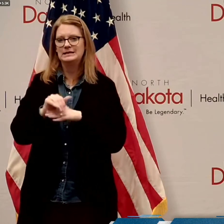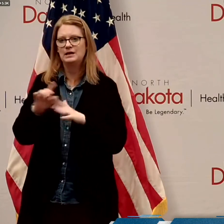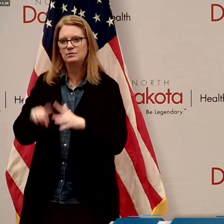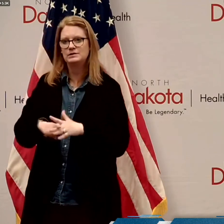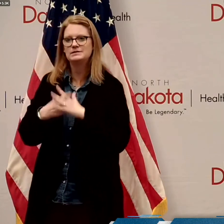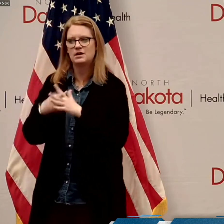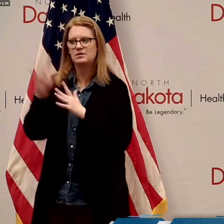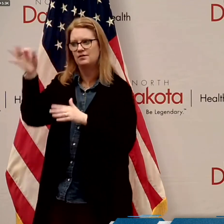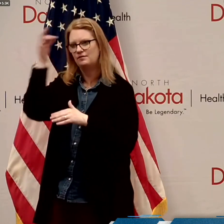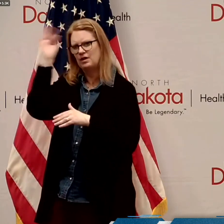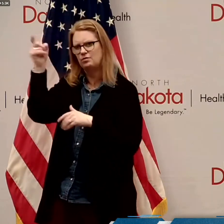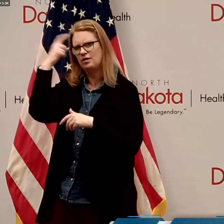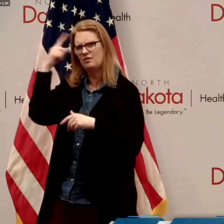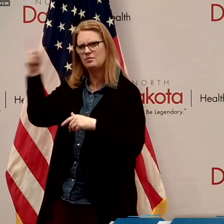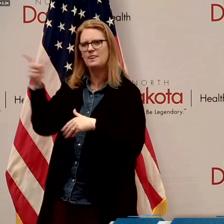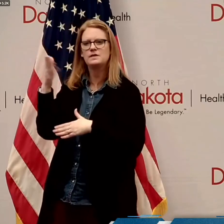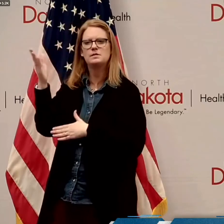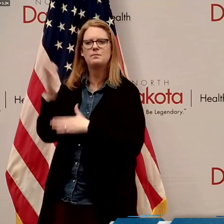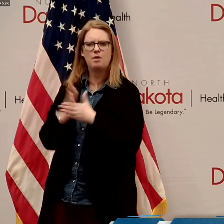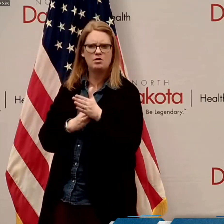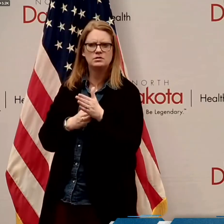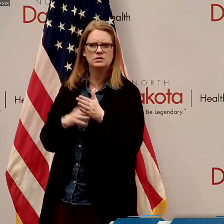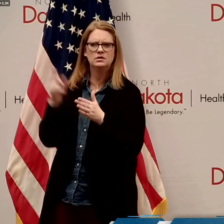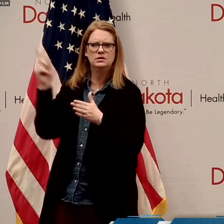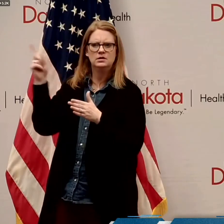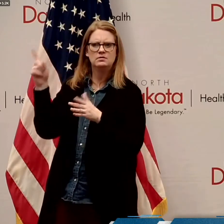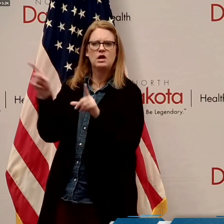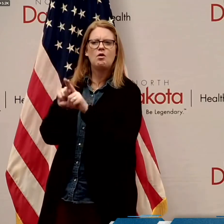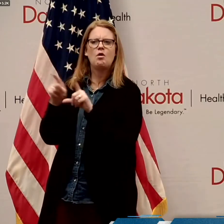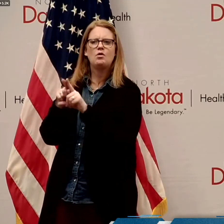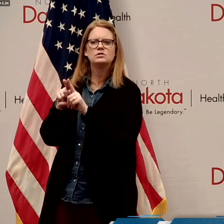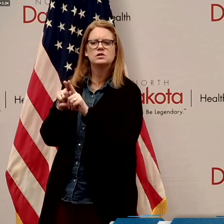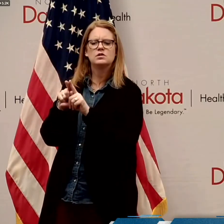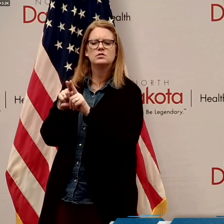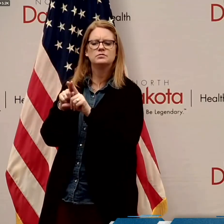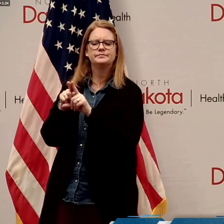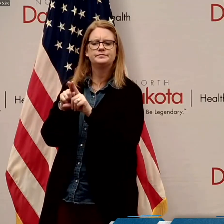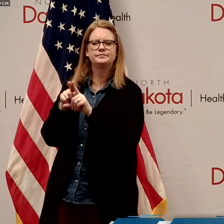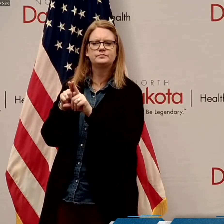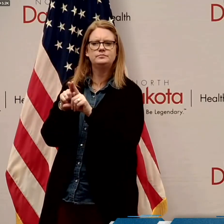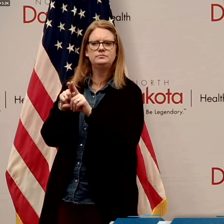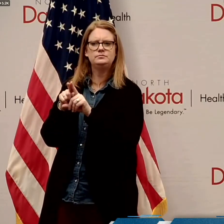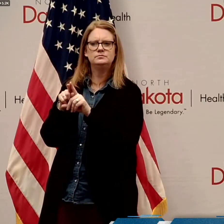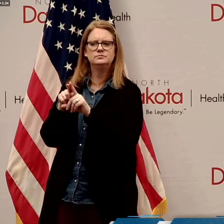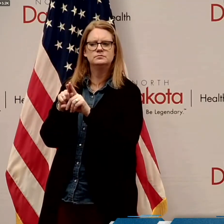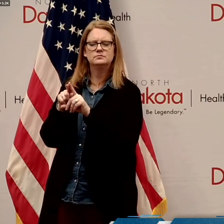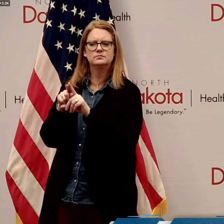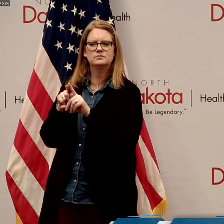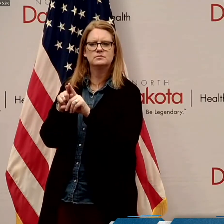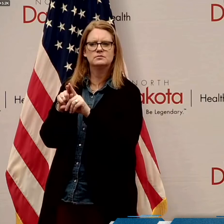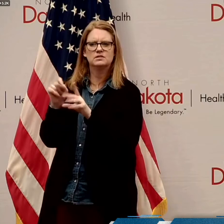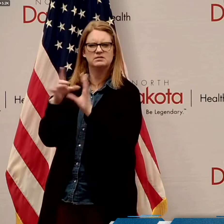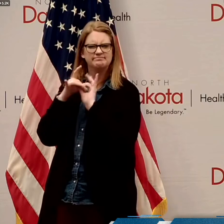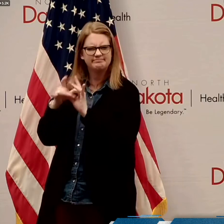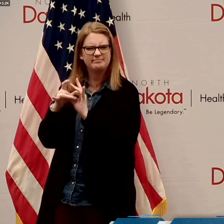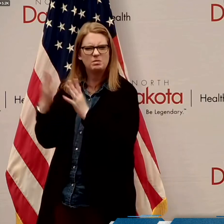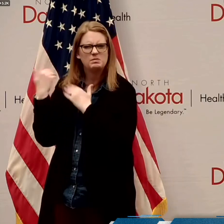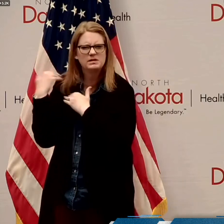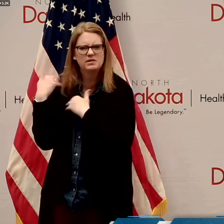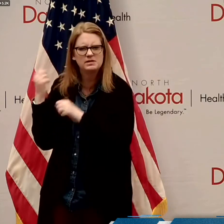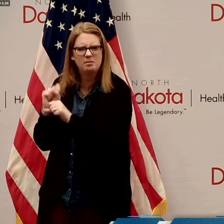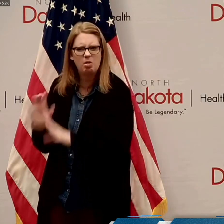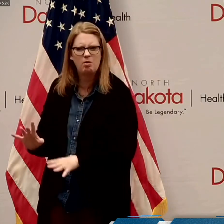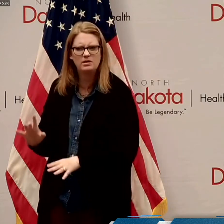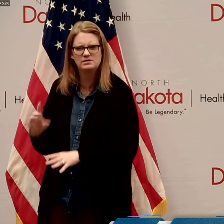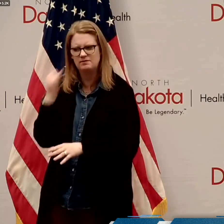federal government. There's a component of that also relates back to responsibilities for employers as part of that reopening